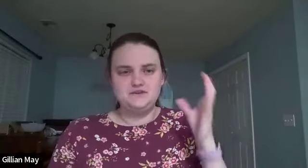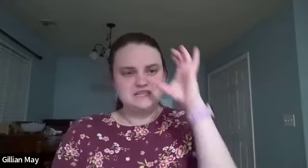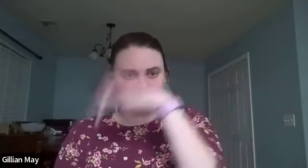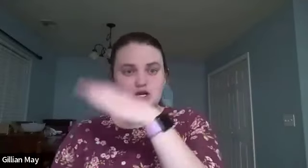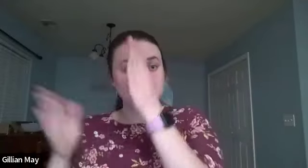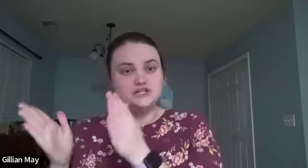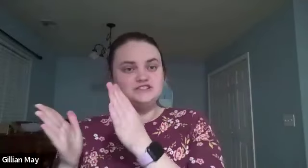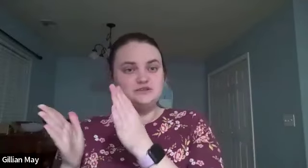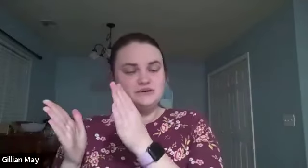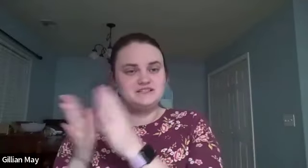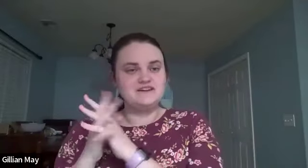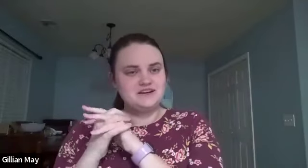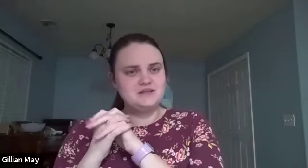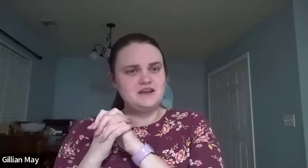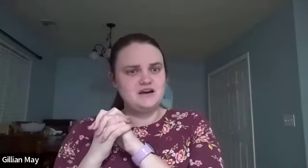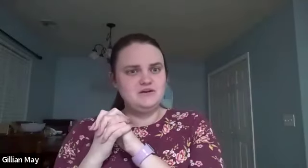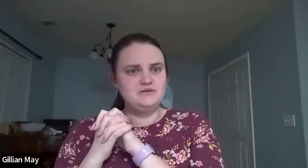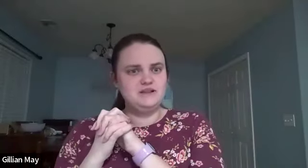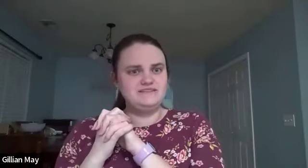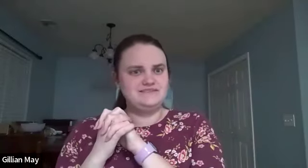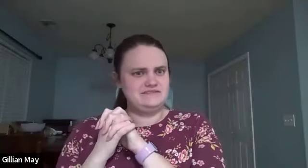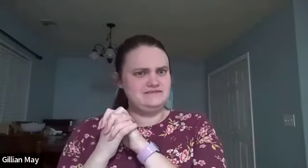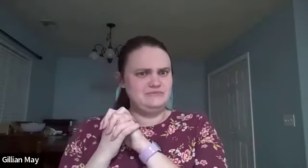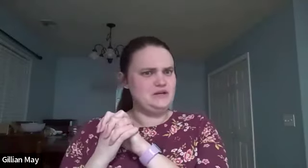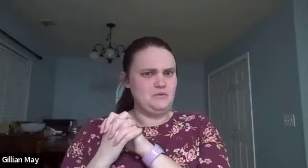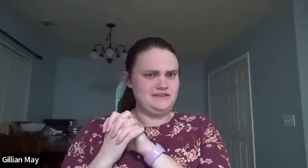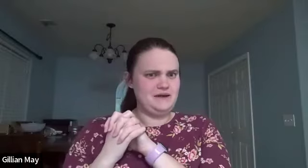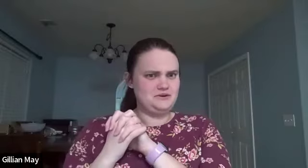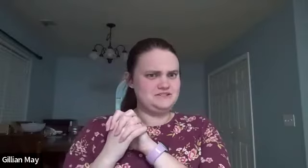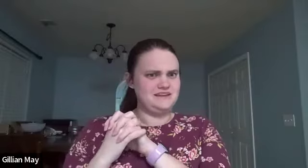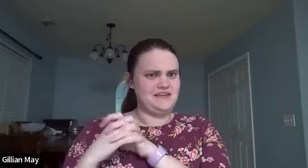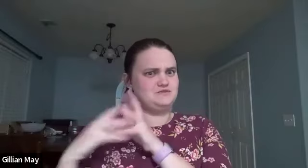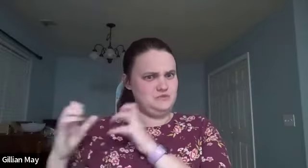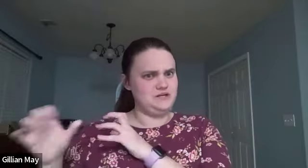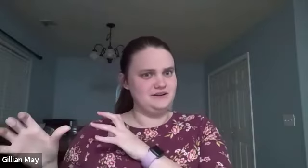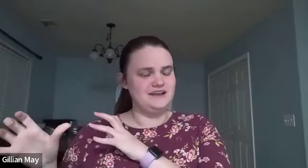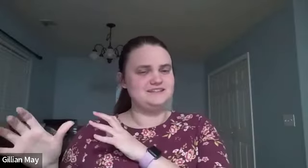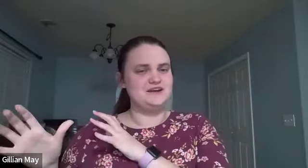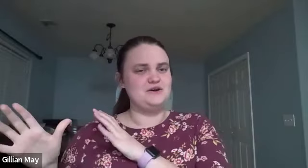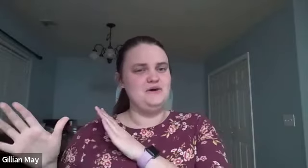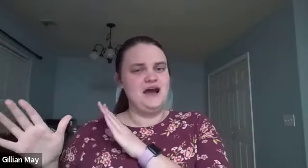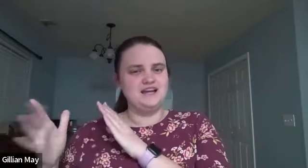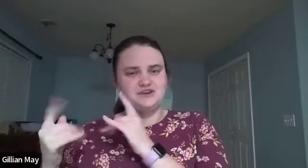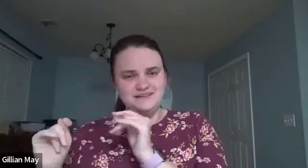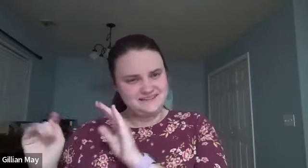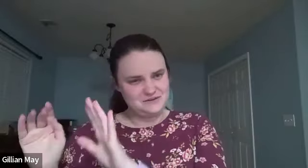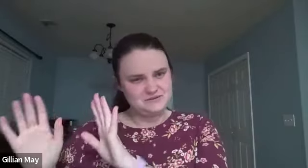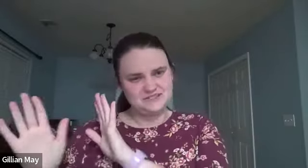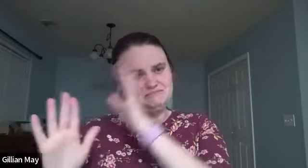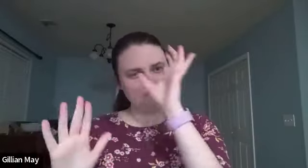say stranger to a person, they're going to be like, oh, like we don't like that person, like that's weird. And so I try to like tell people, just